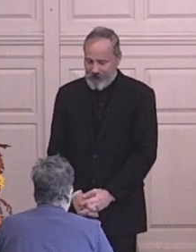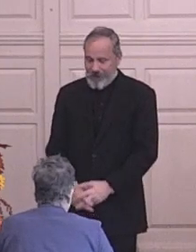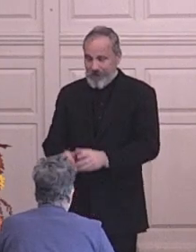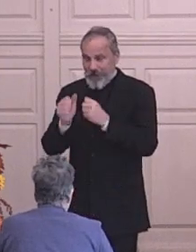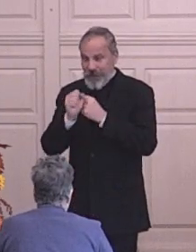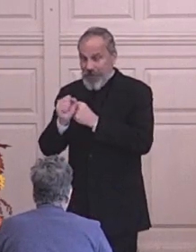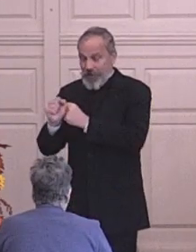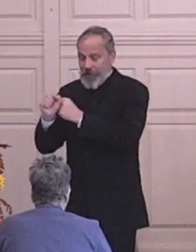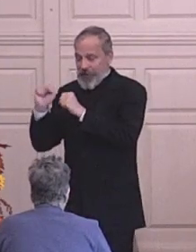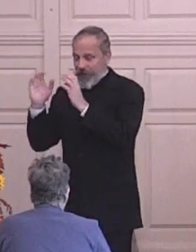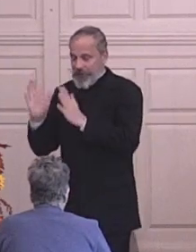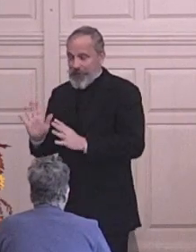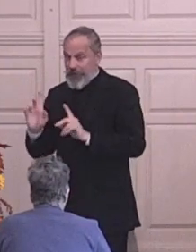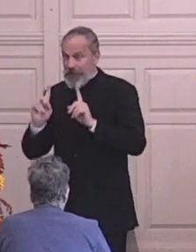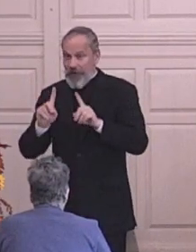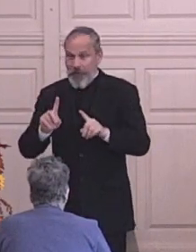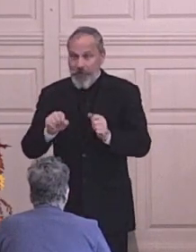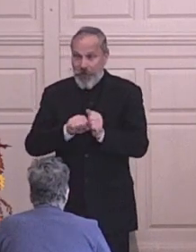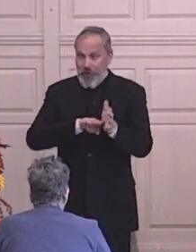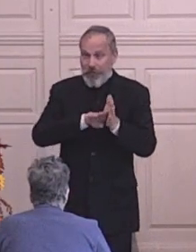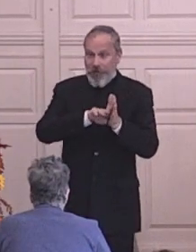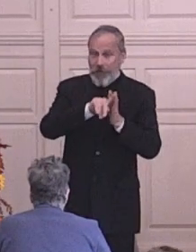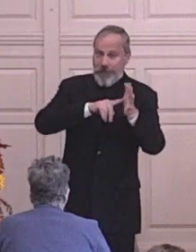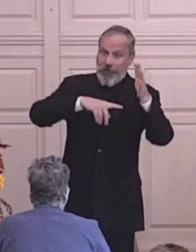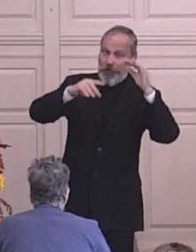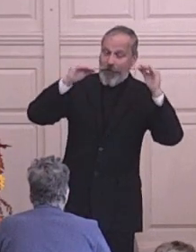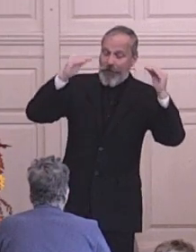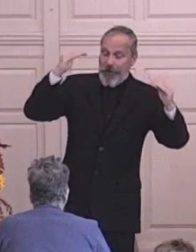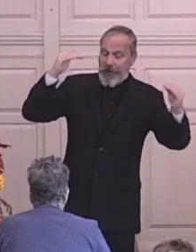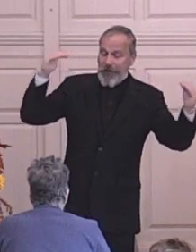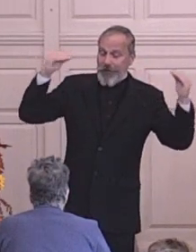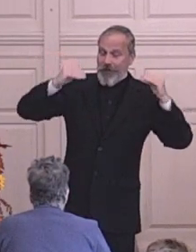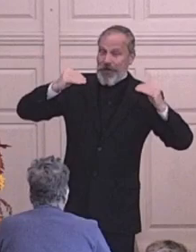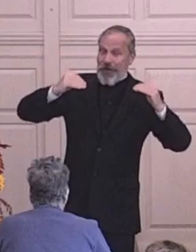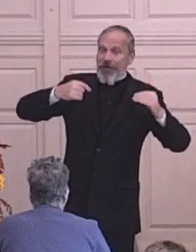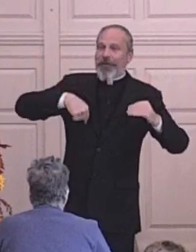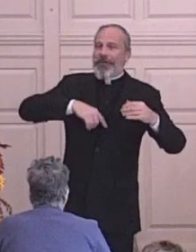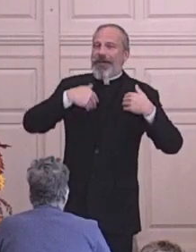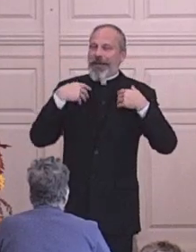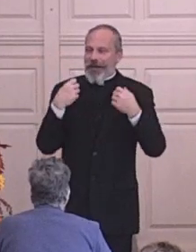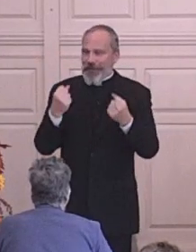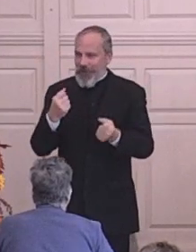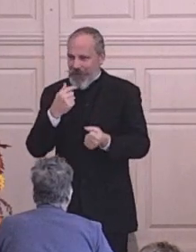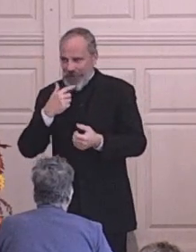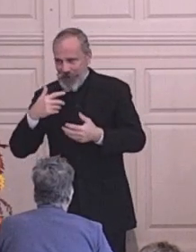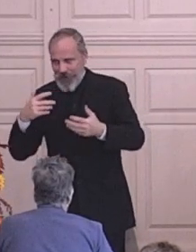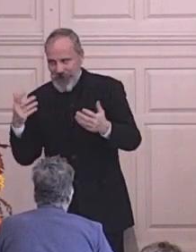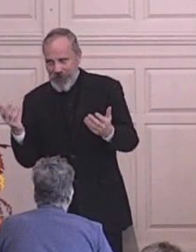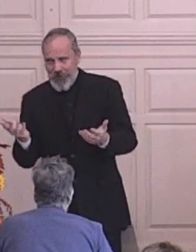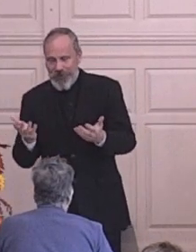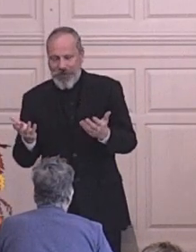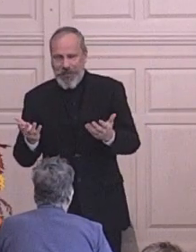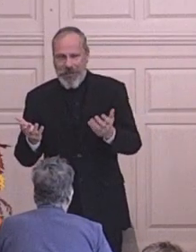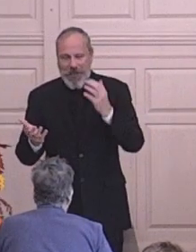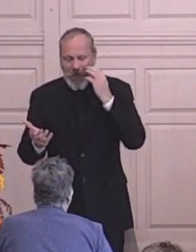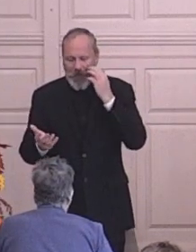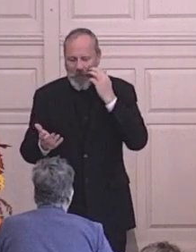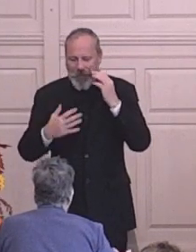At the Savior's command and formed by divine teaching, we dare to